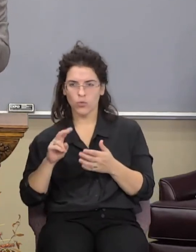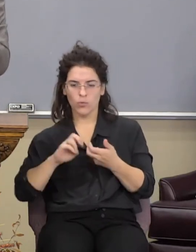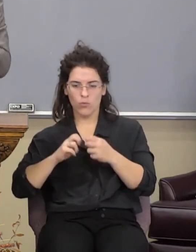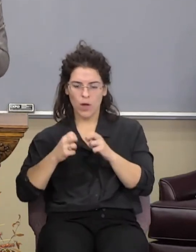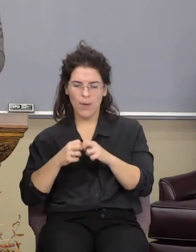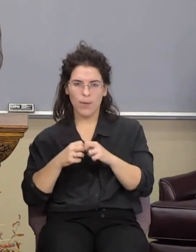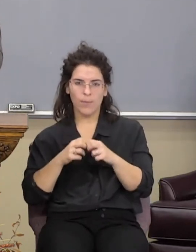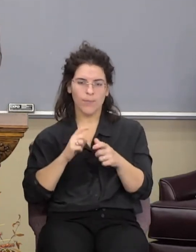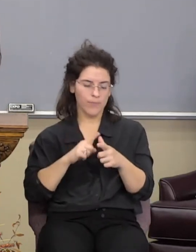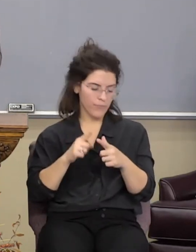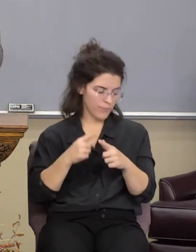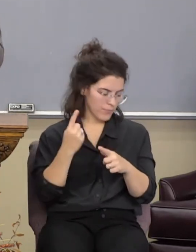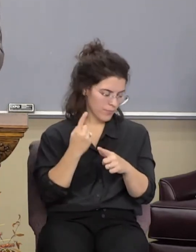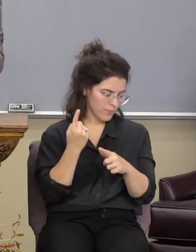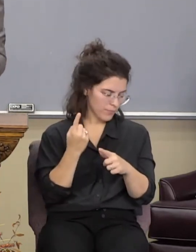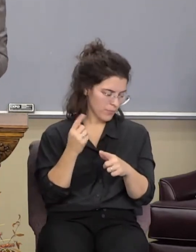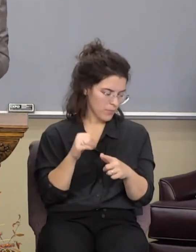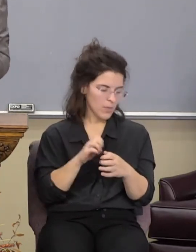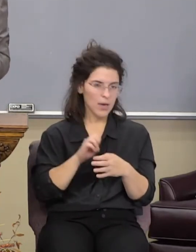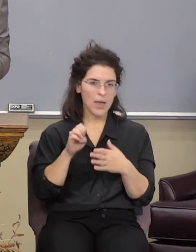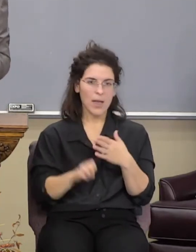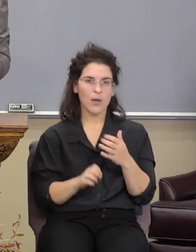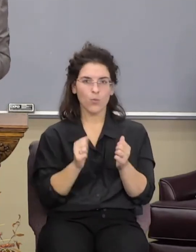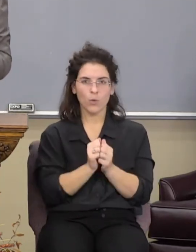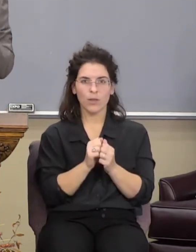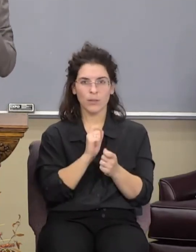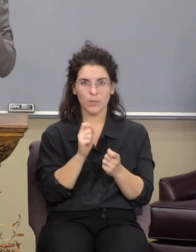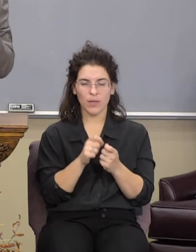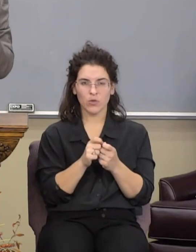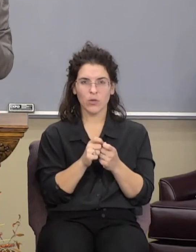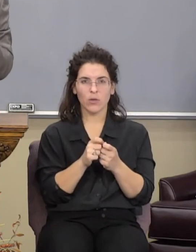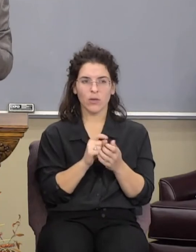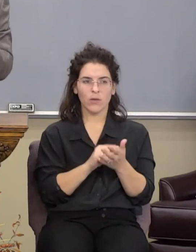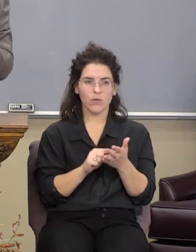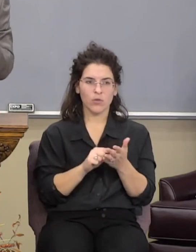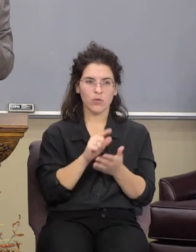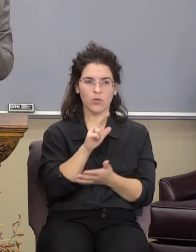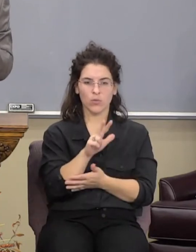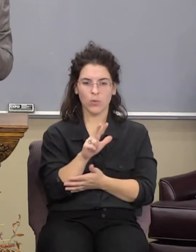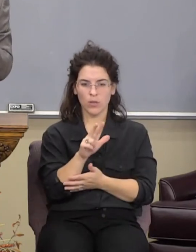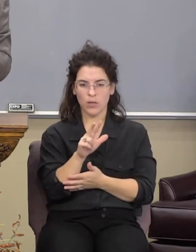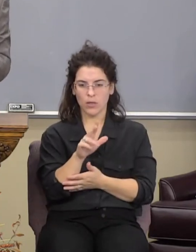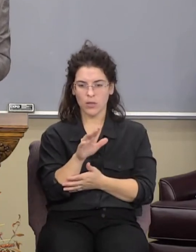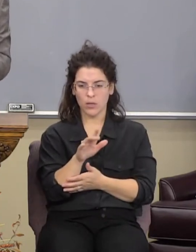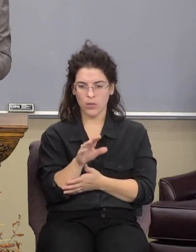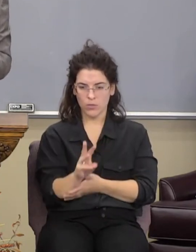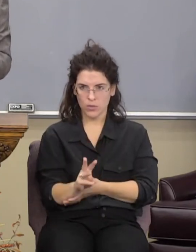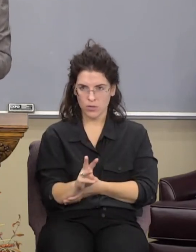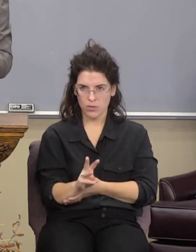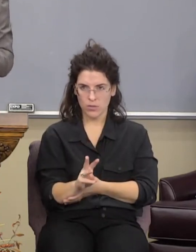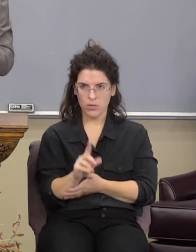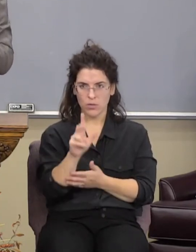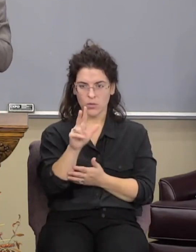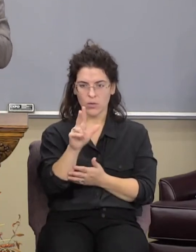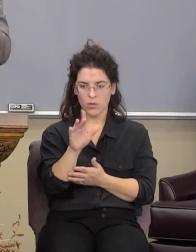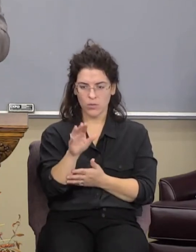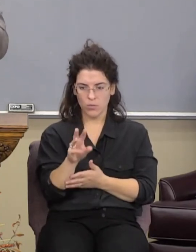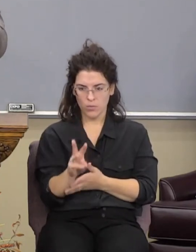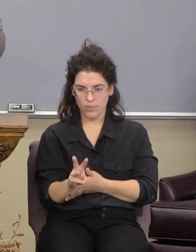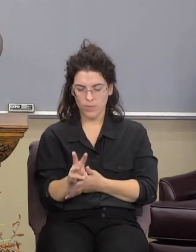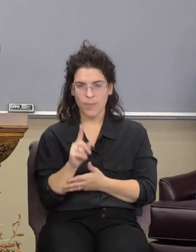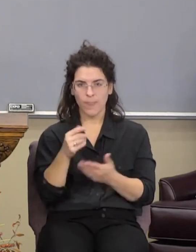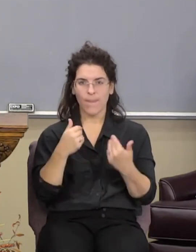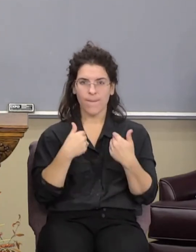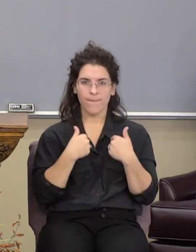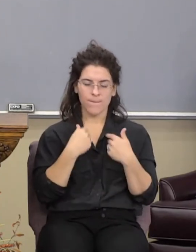And this is something I want to end with, especially. Verses 3 through verse 6. You have